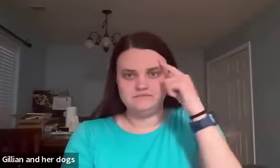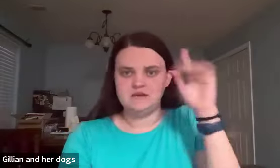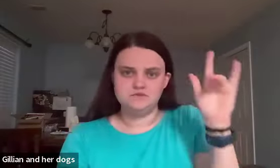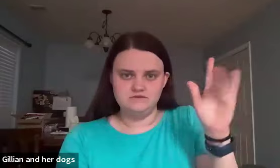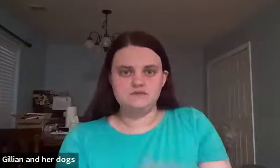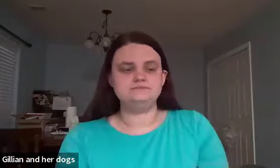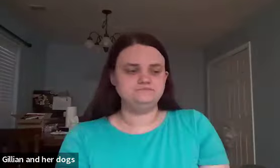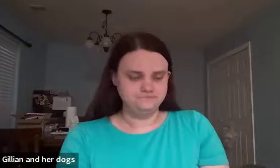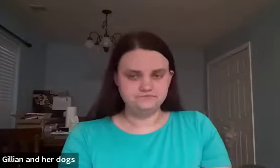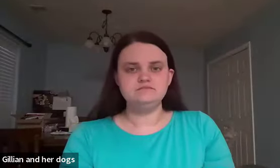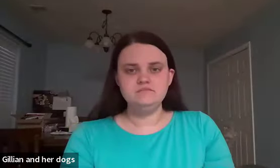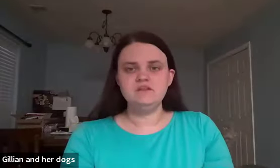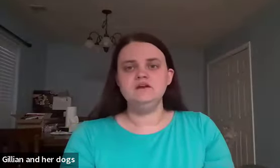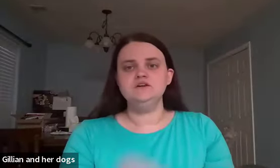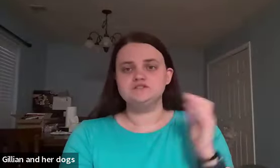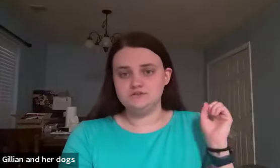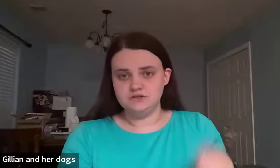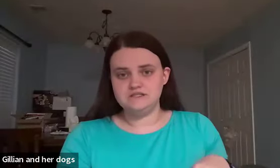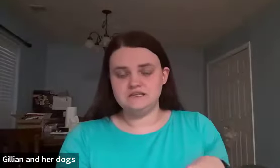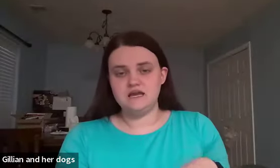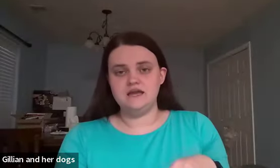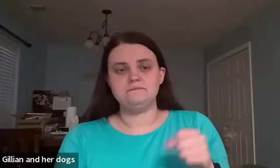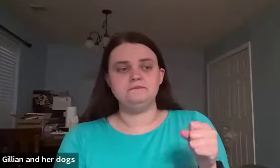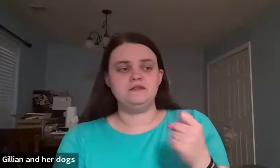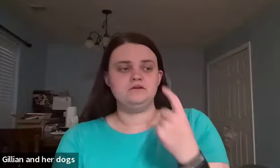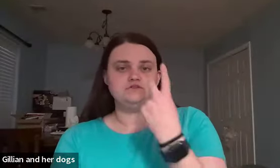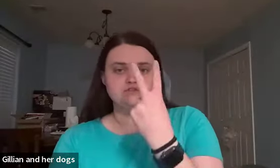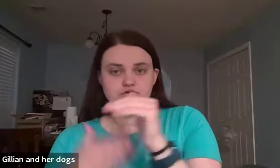dime, tap 25. So you could say